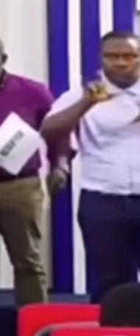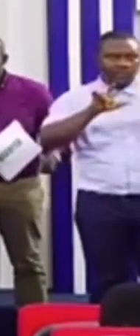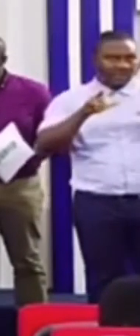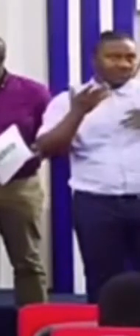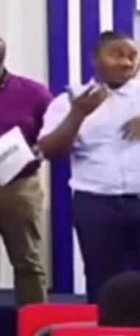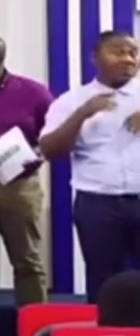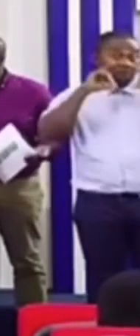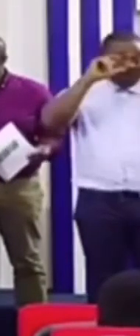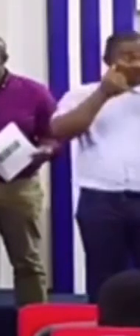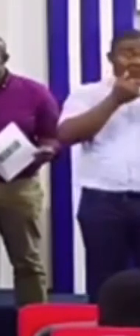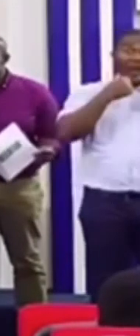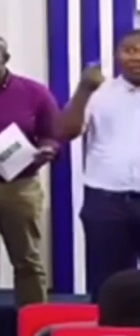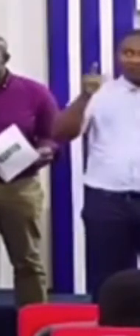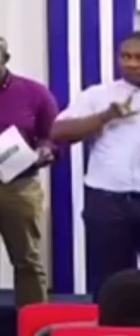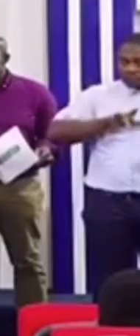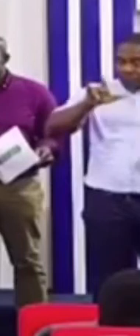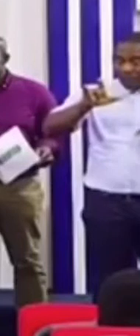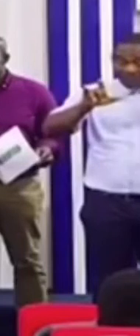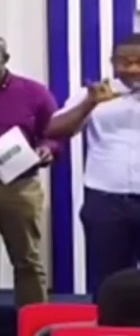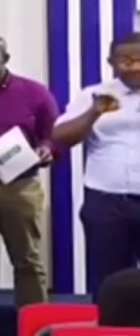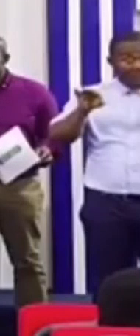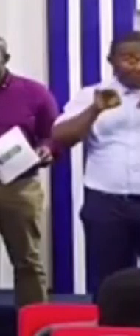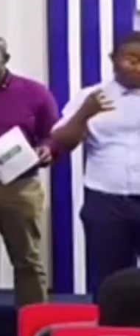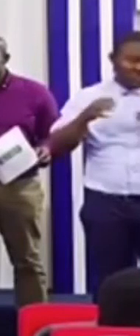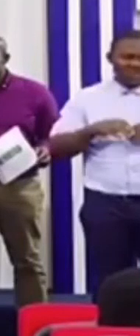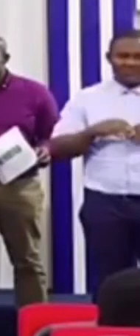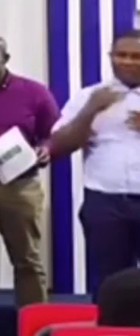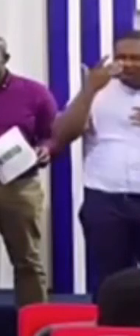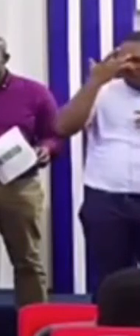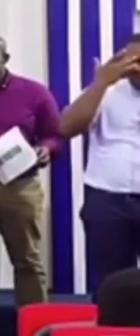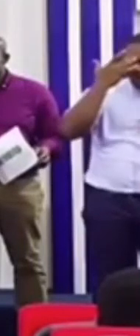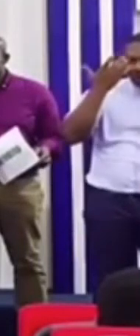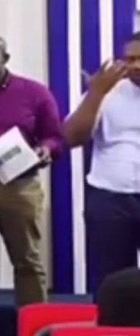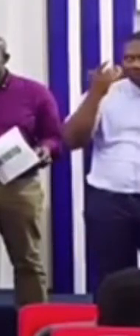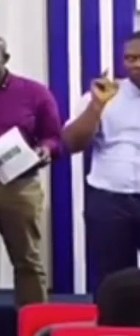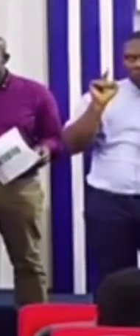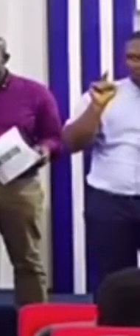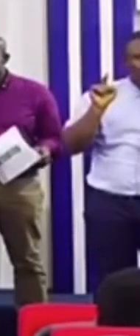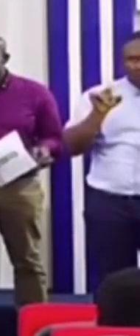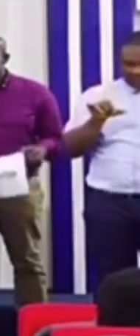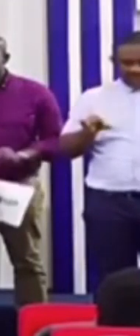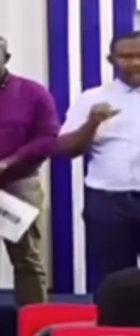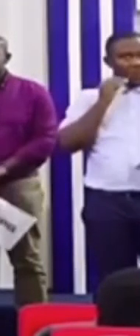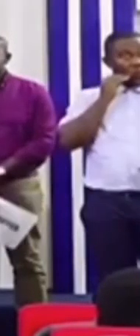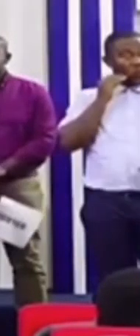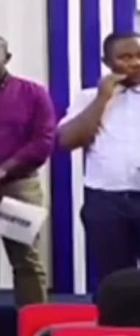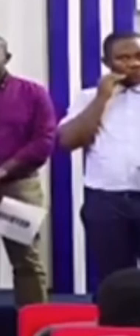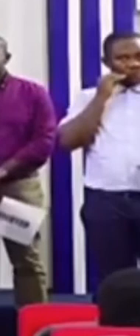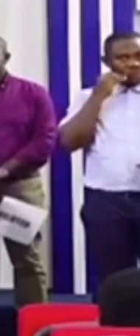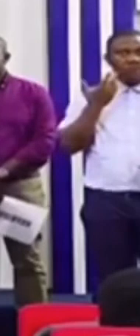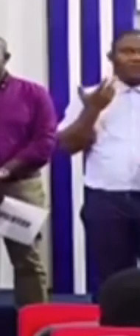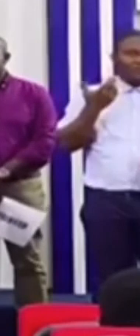ECDC, the President. Stay home if you feel unwell and symptoms of fever and having symptoms of